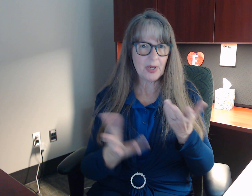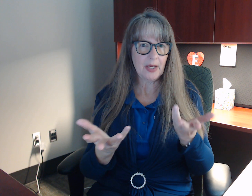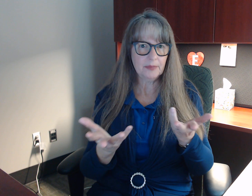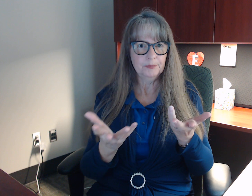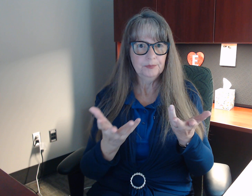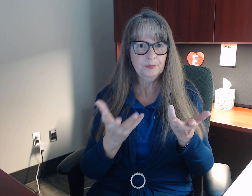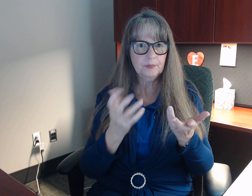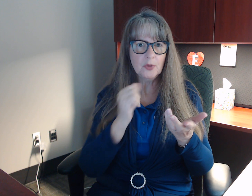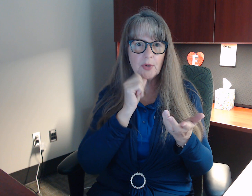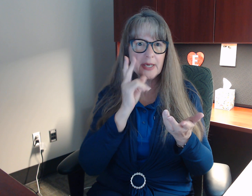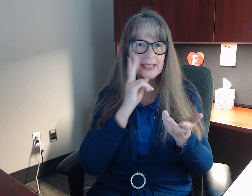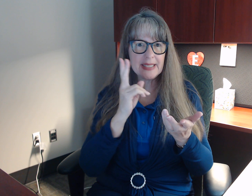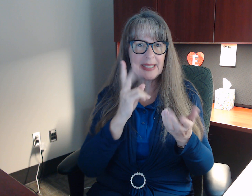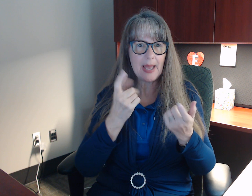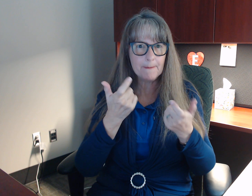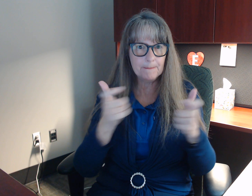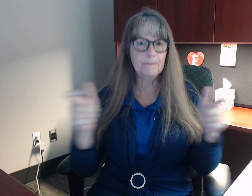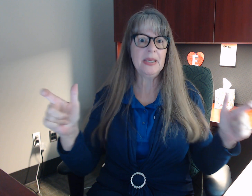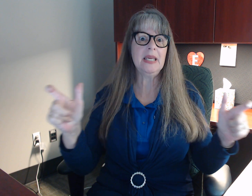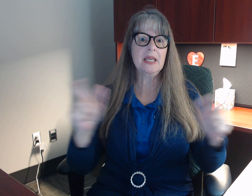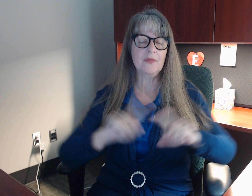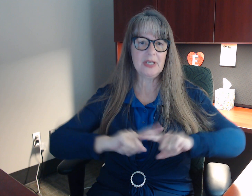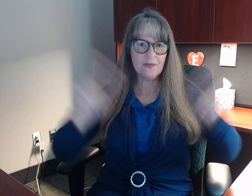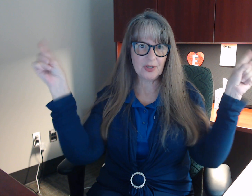kind. You're not going to see that big of a difference.